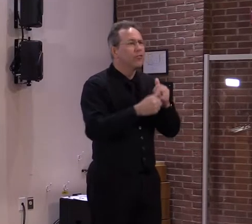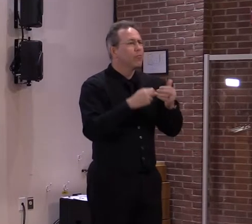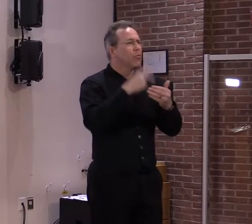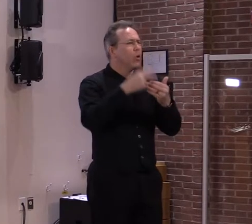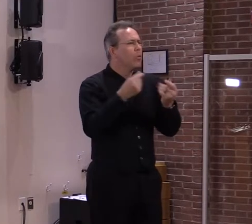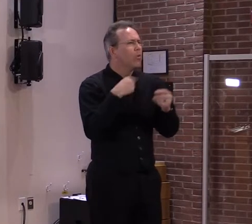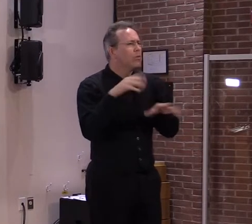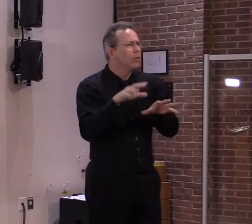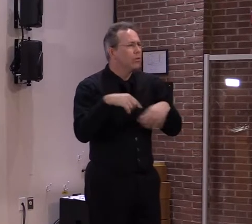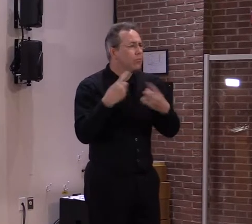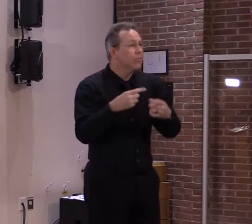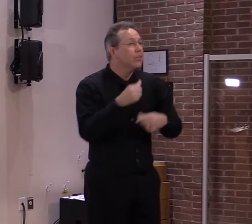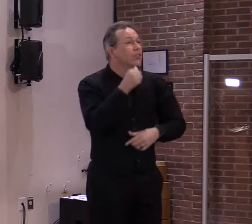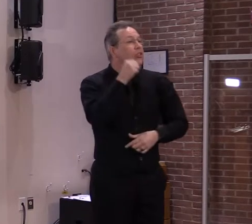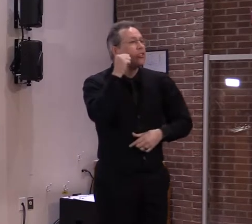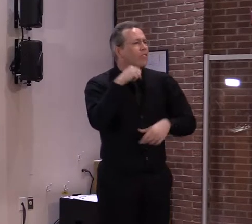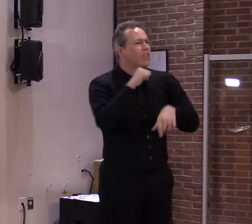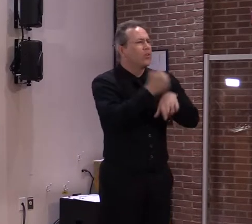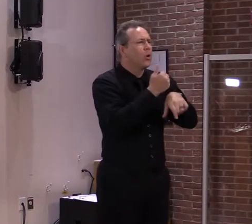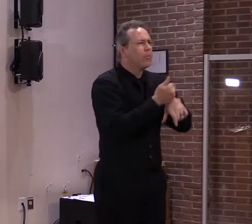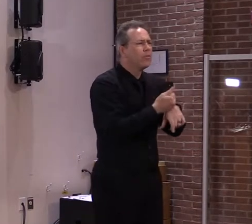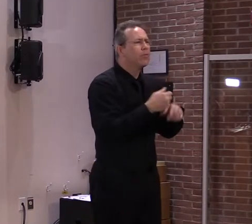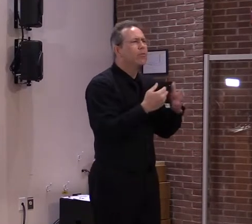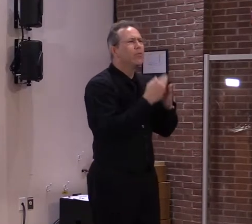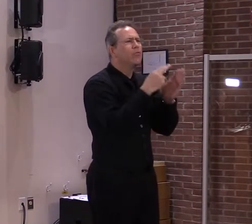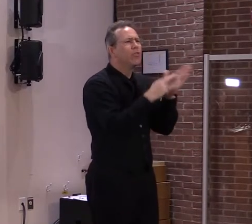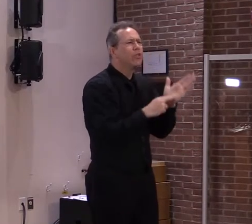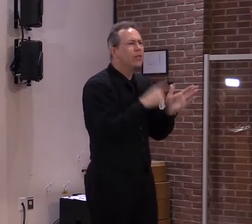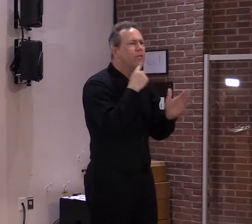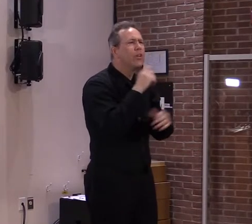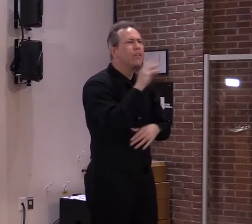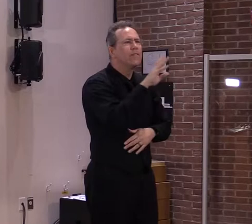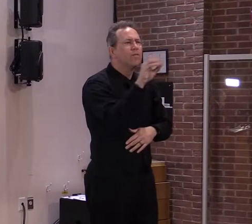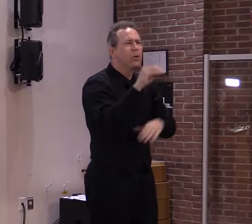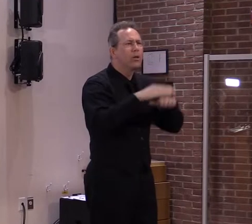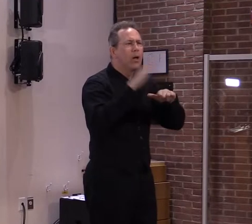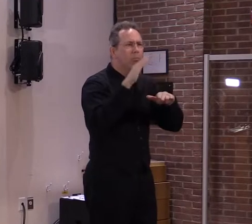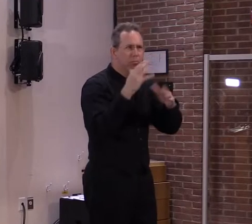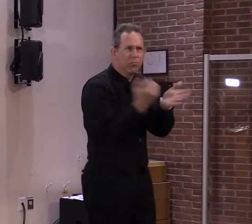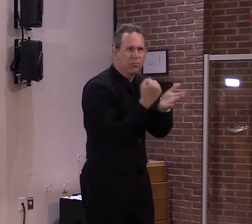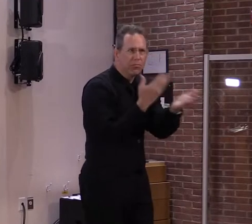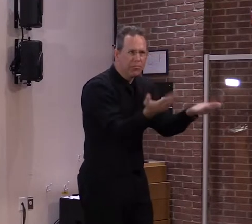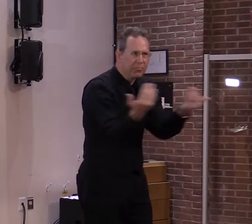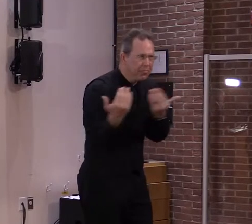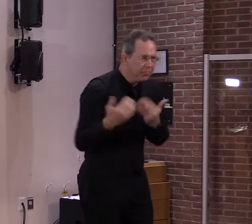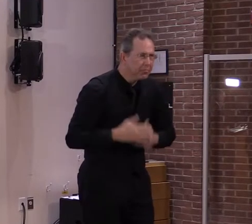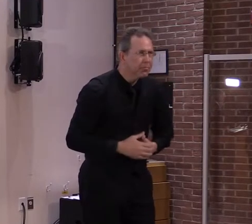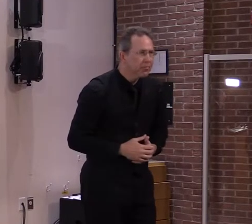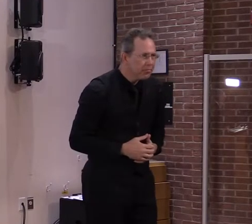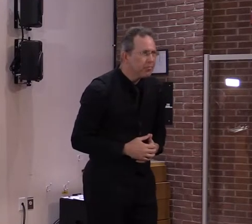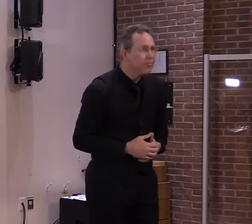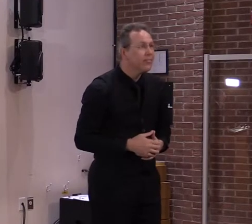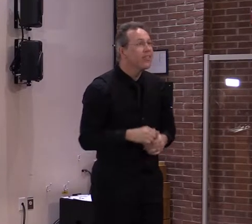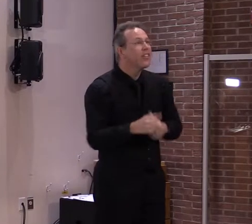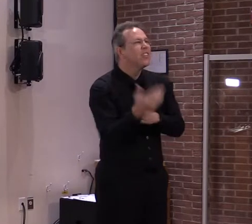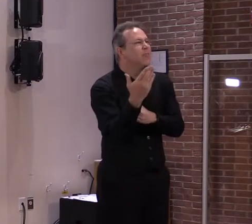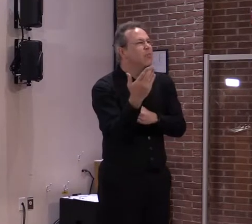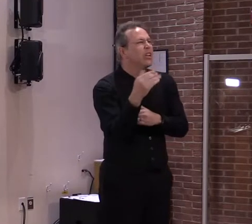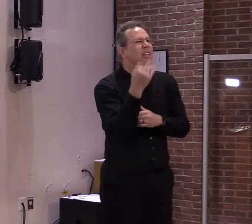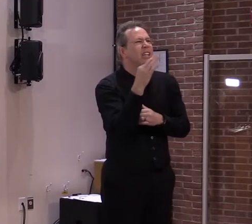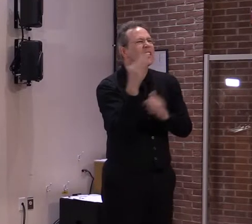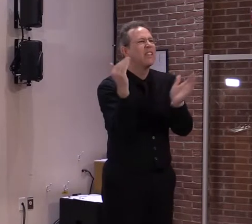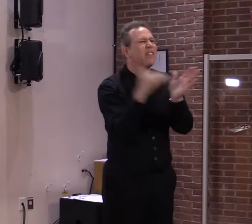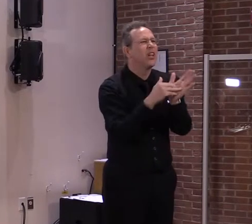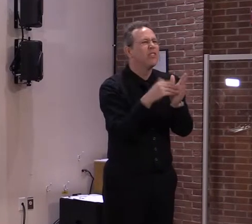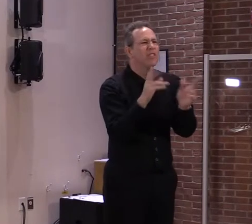opened registration for Vermonters age 40 and older. As of this morning, 19,500 Vermonters